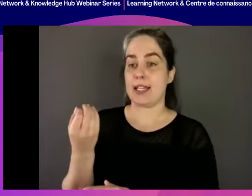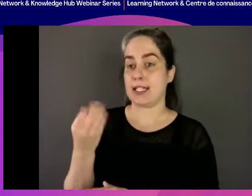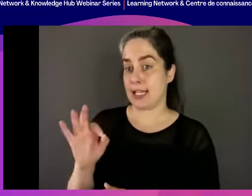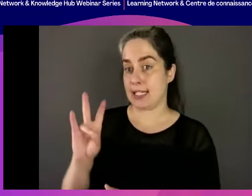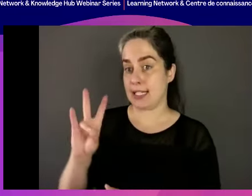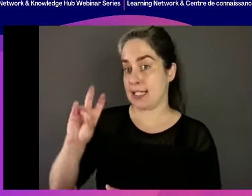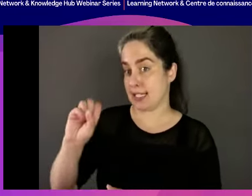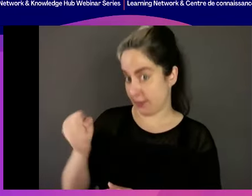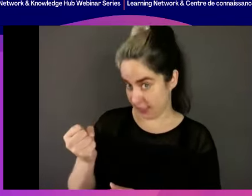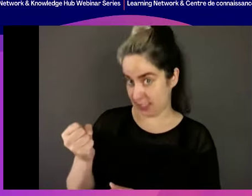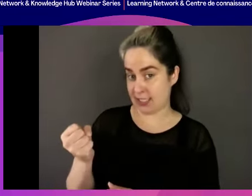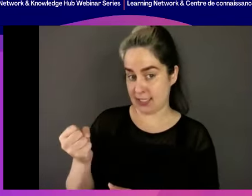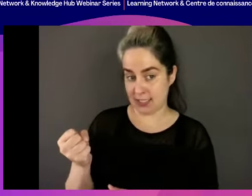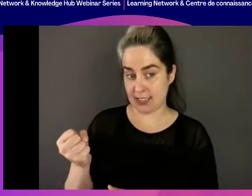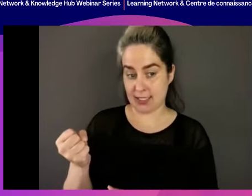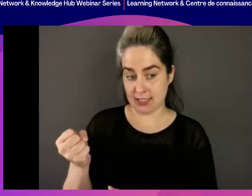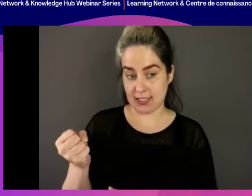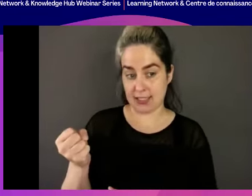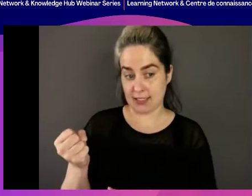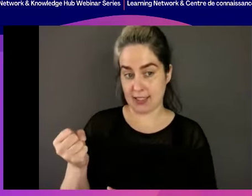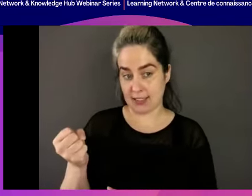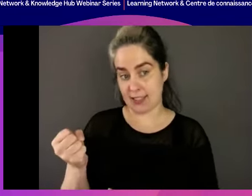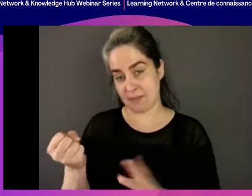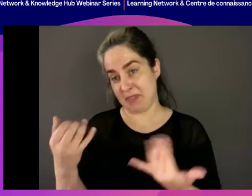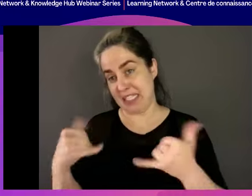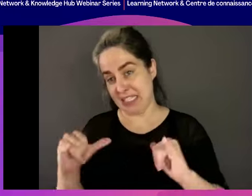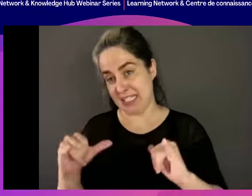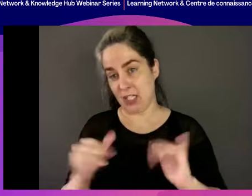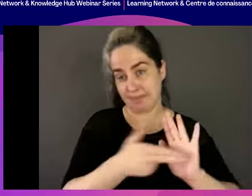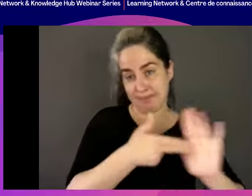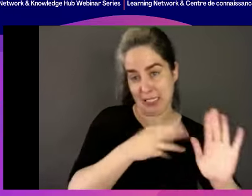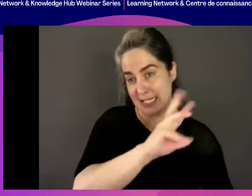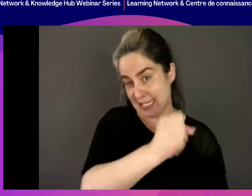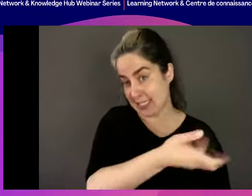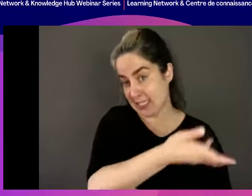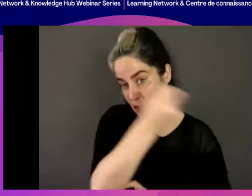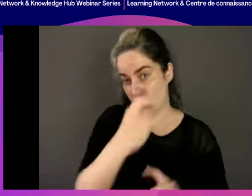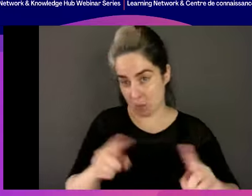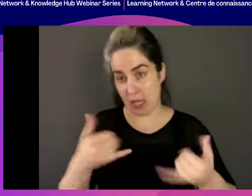in the 60s. And then we see numbers falling